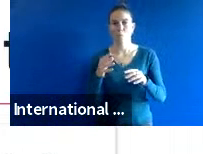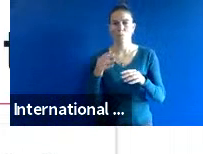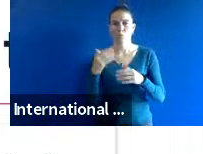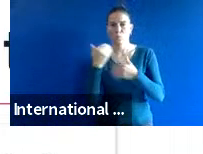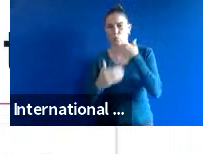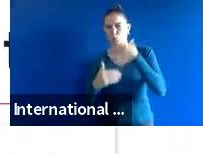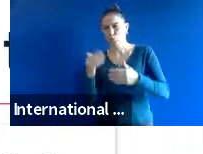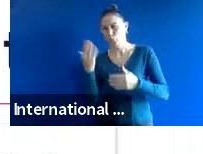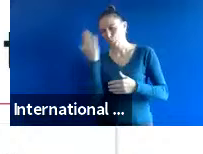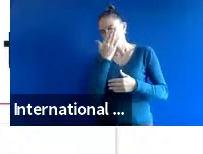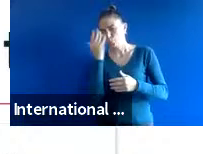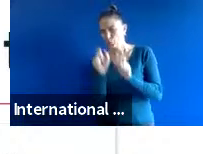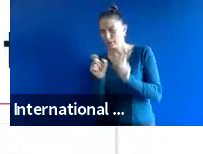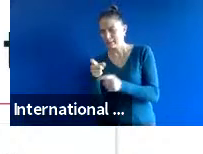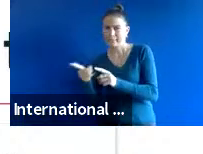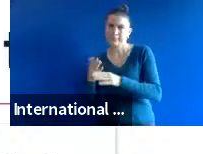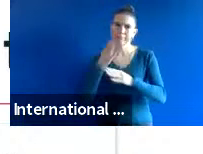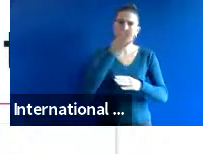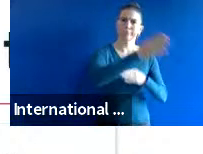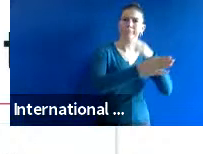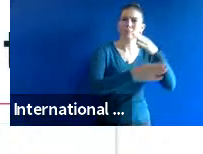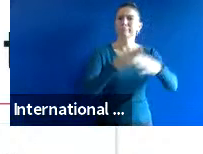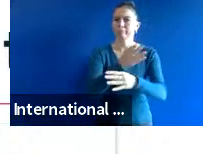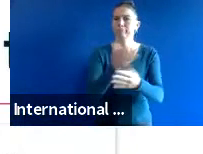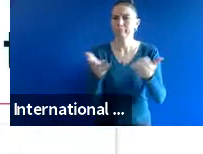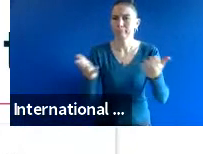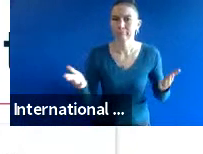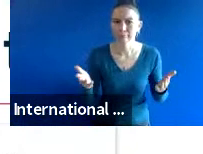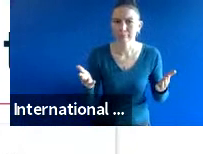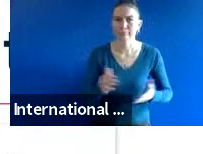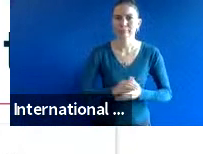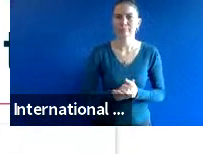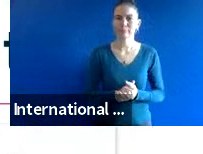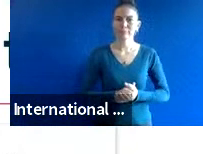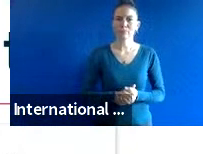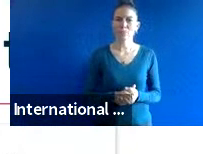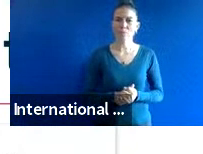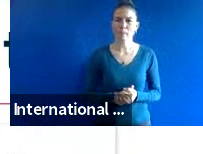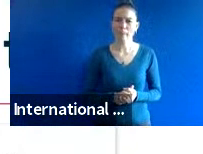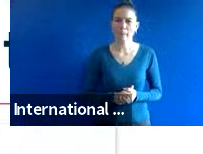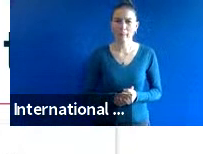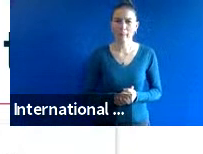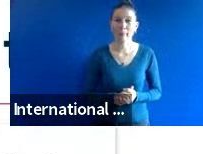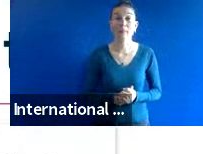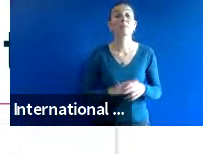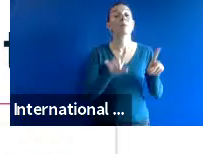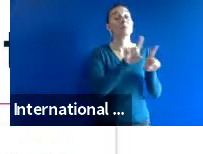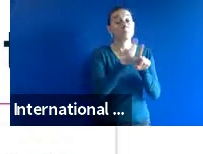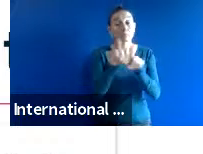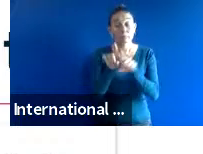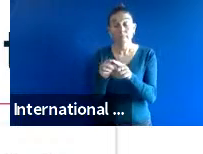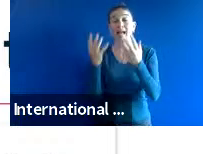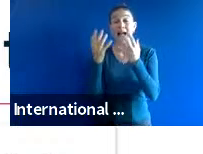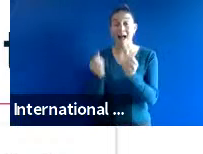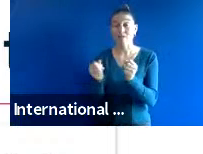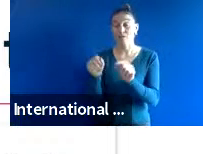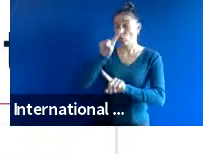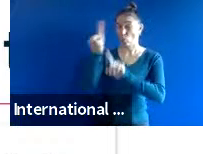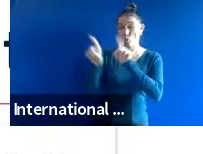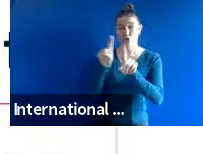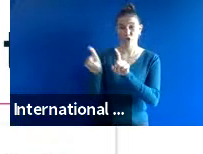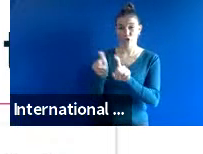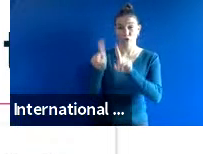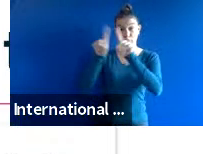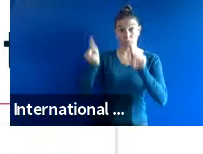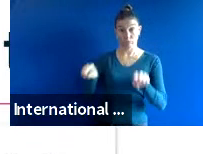also developing a self-assessment tool. And that's a questionnaire for each of the stakeholders. So higher education institution,